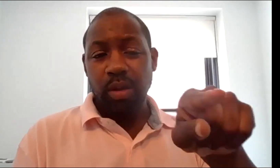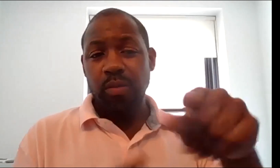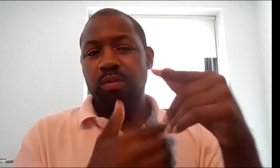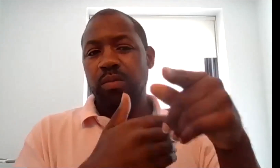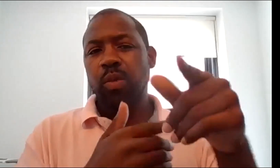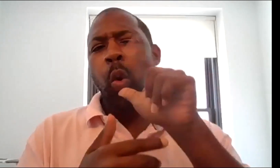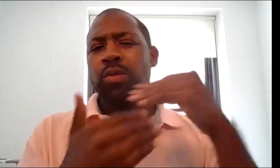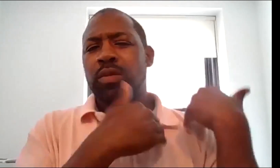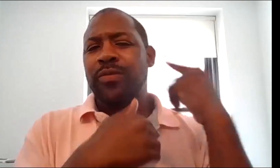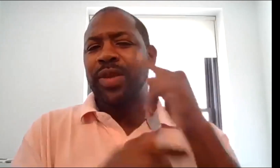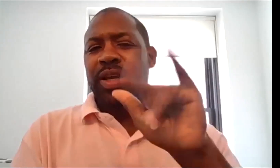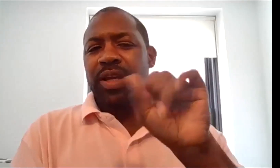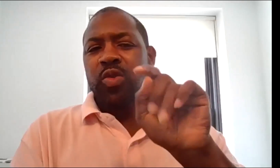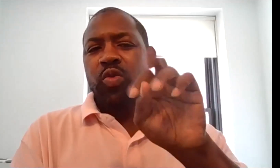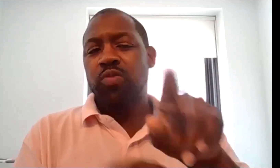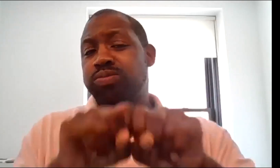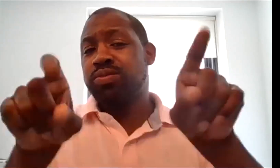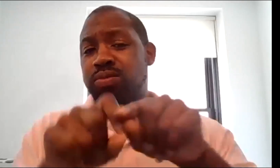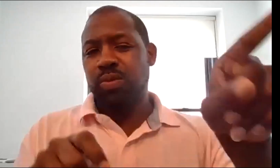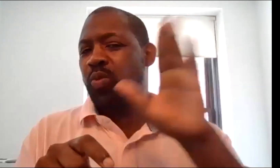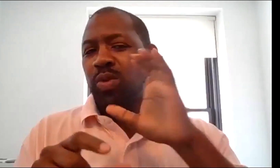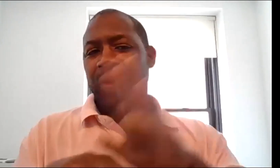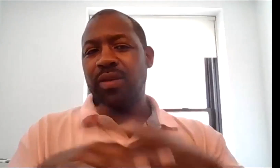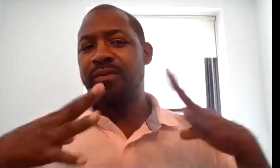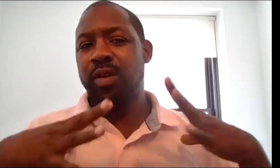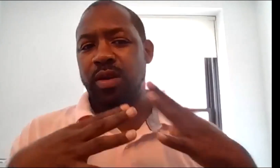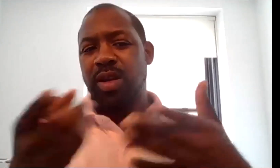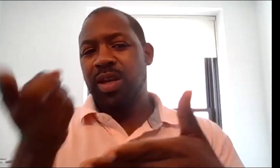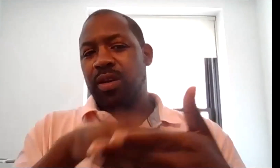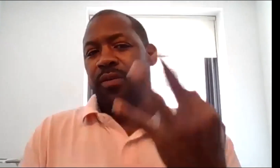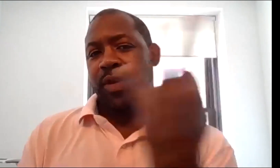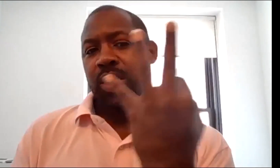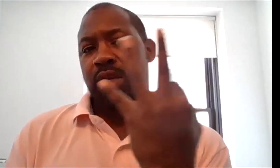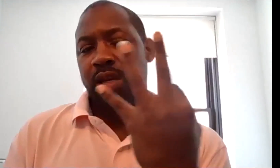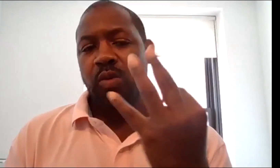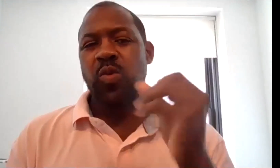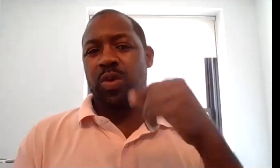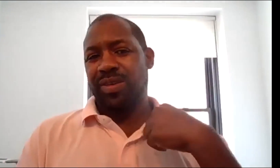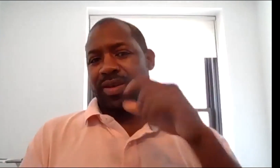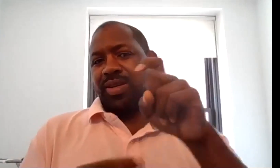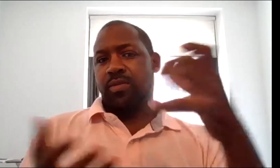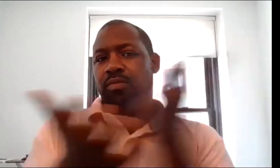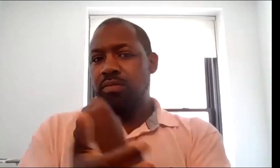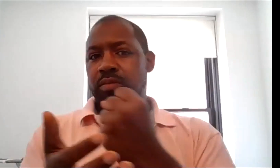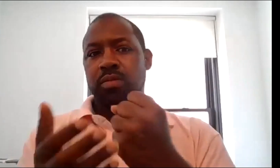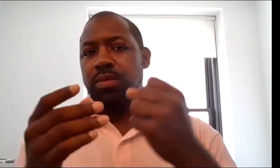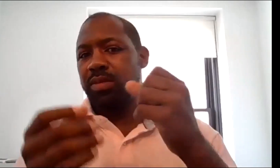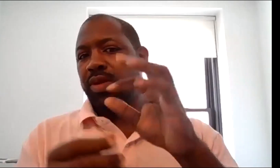Pam, by the way, she's typically does those kinds of things. She's going to be on vacation next Friday.